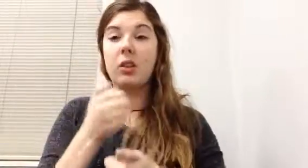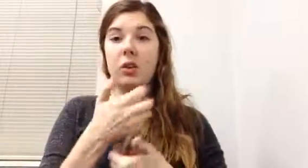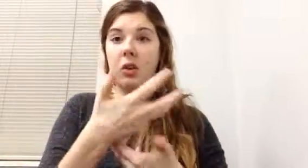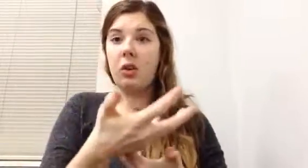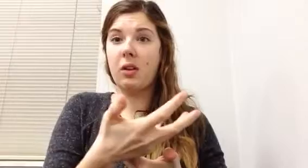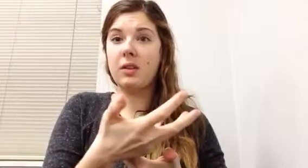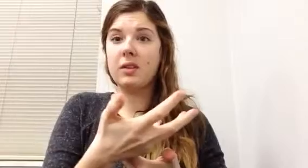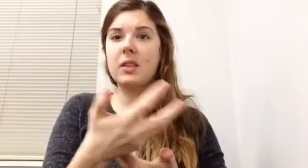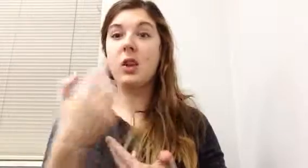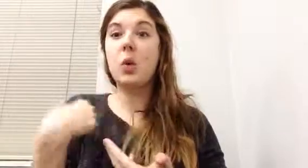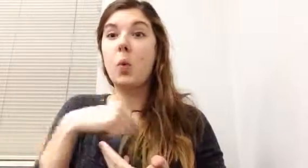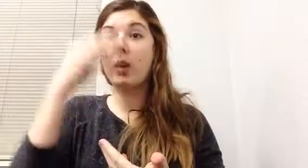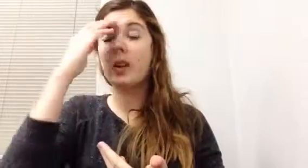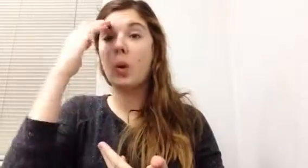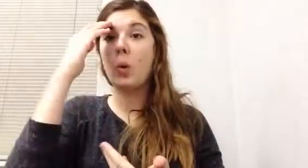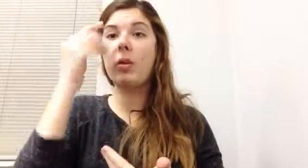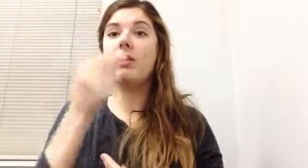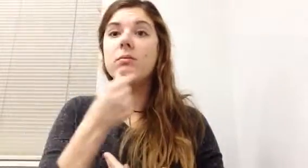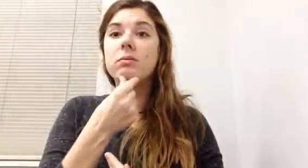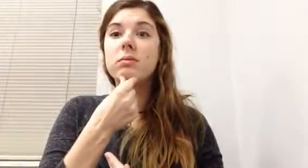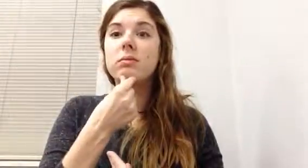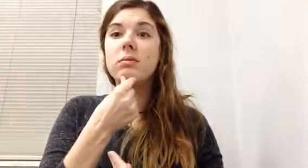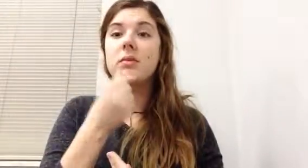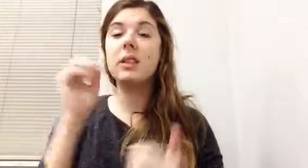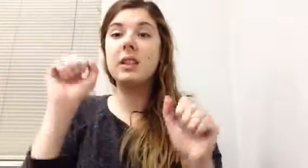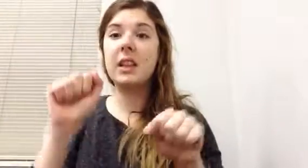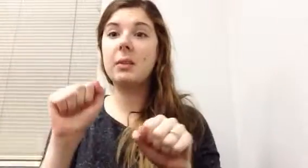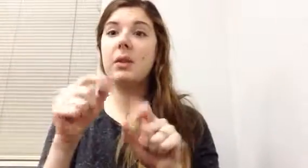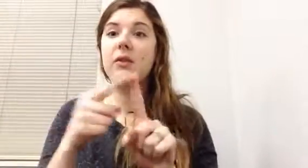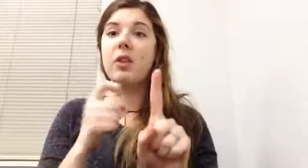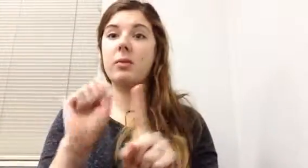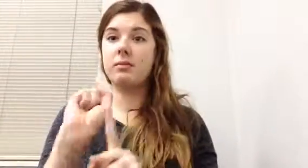we know for sure that homosexuality can be situational in prison.